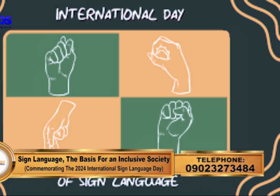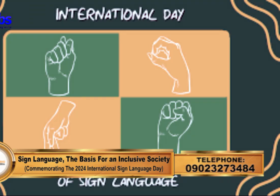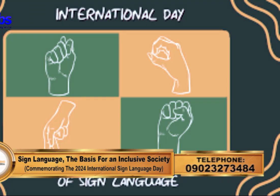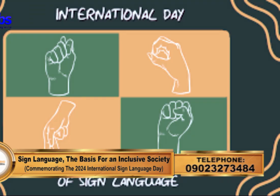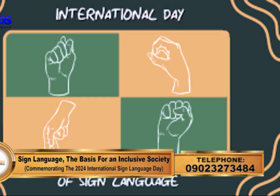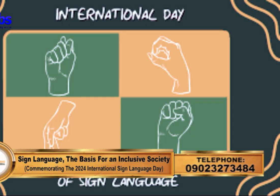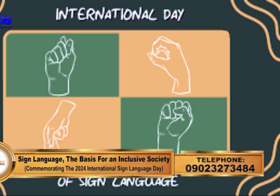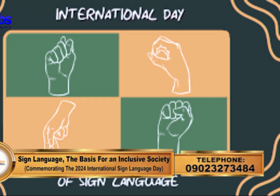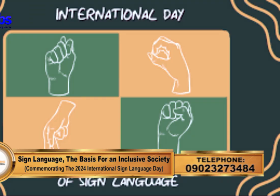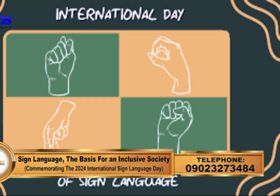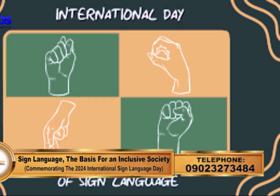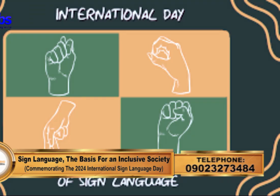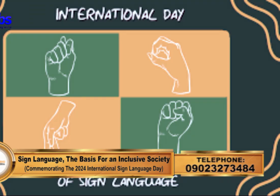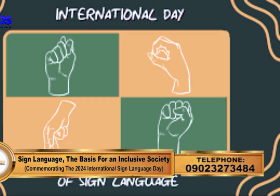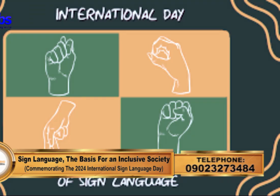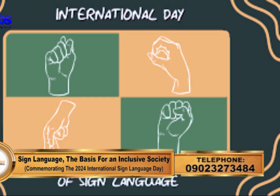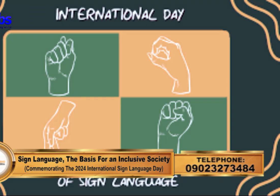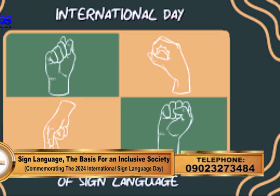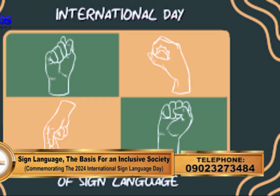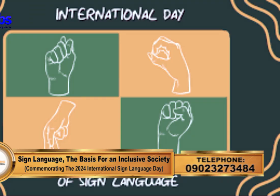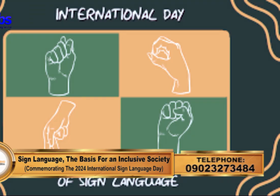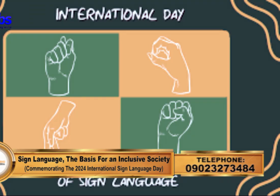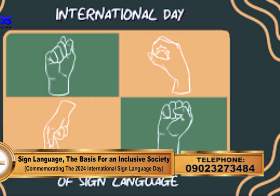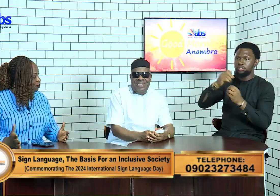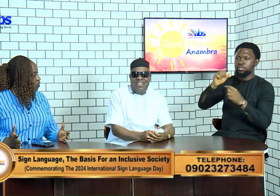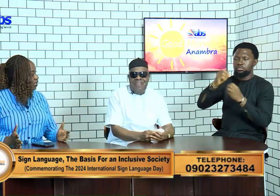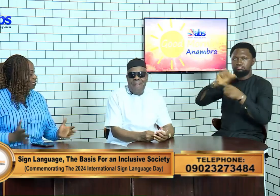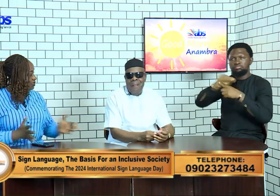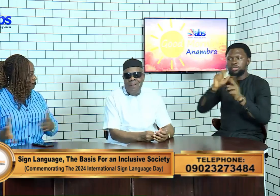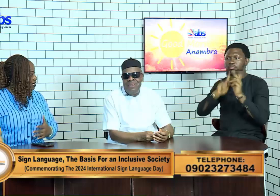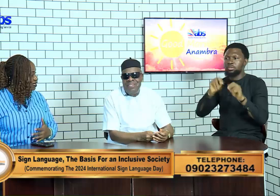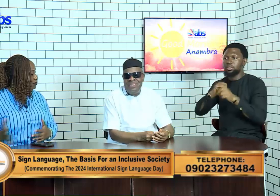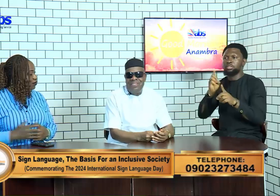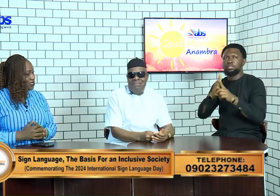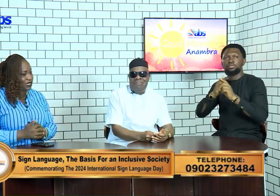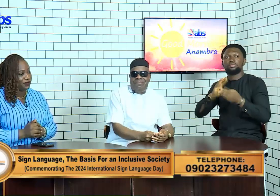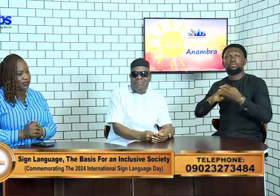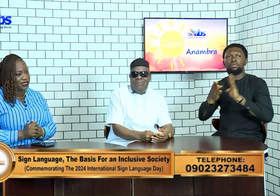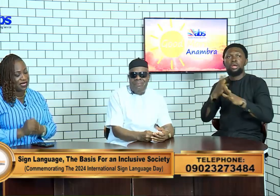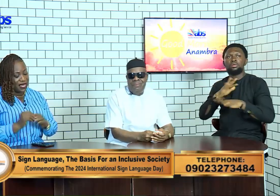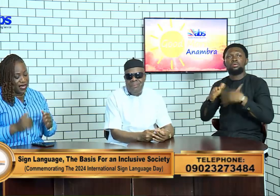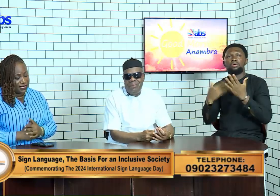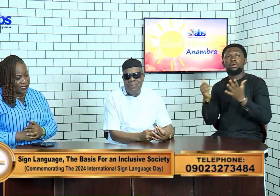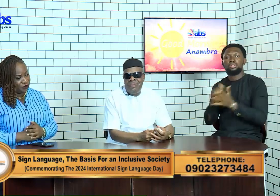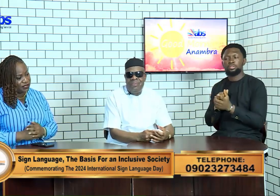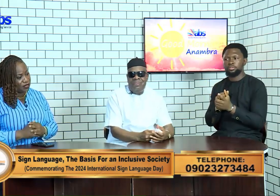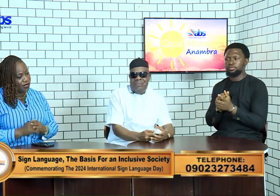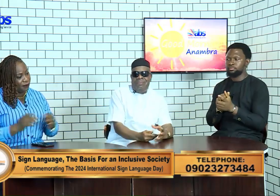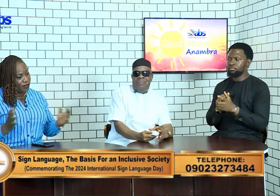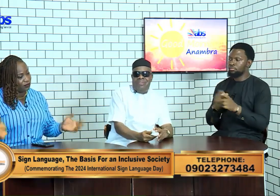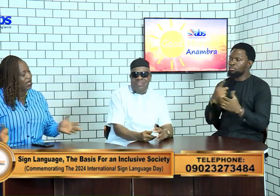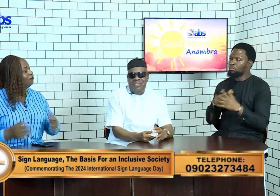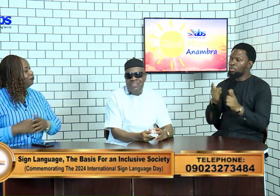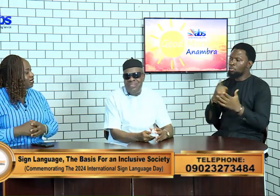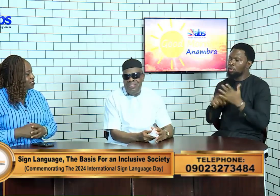course, helping out in disseminating information and also training people in disability community and all that. But what